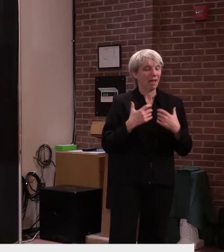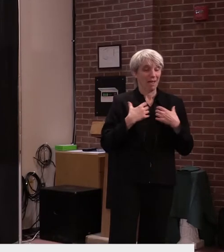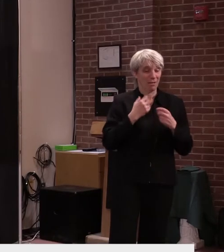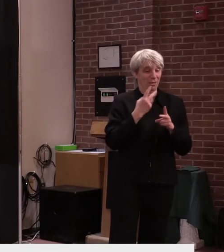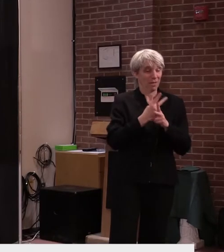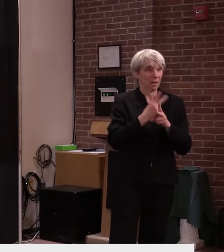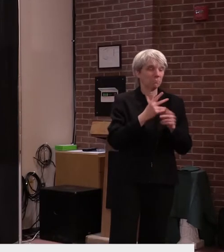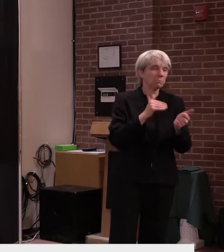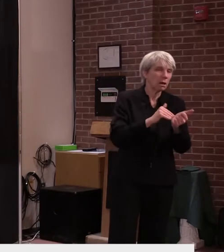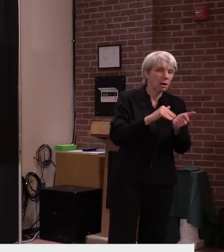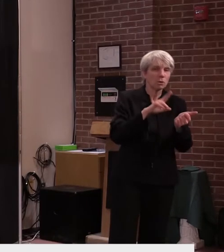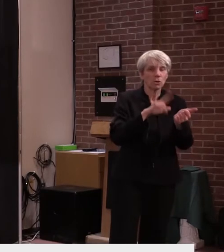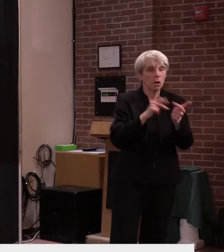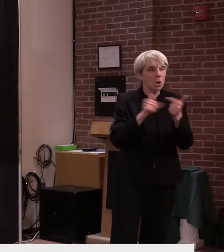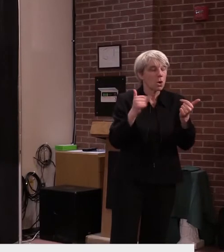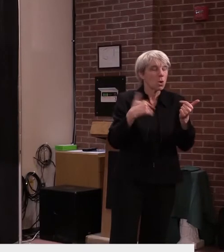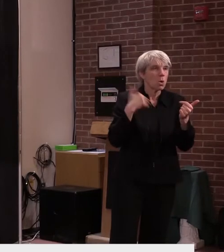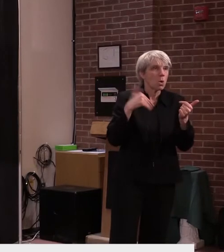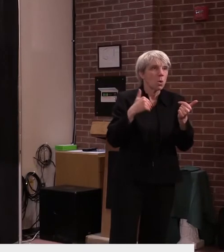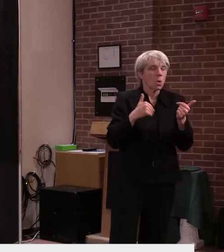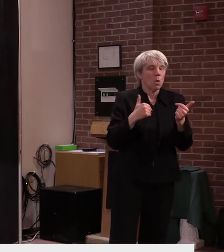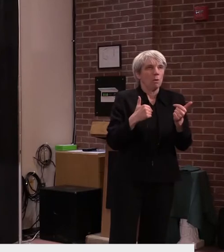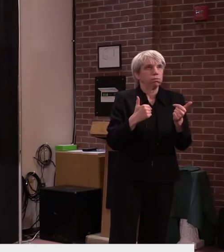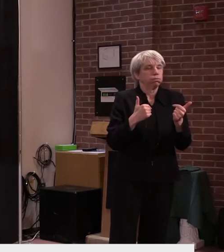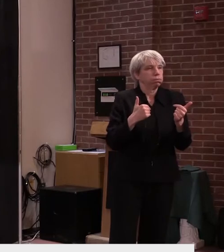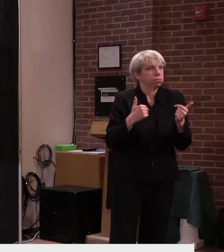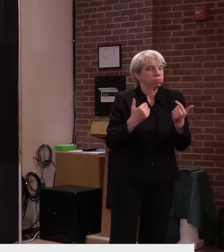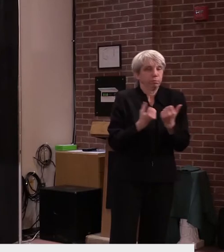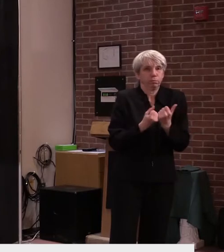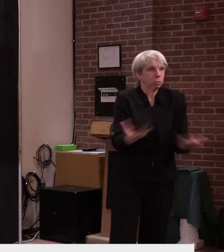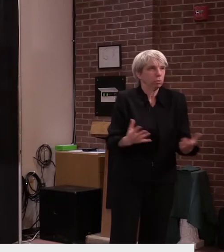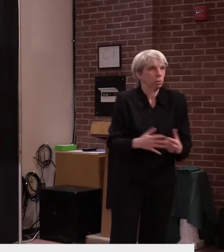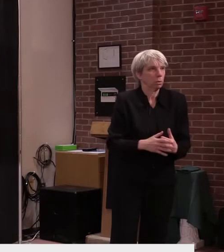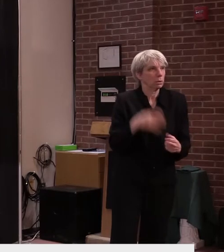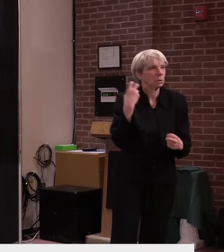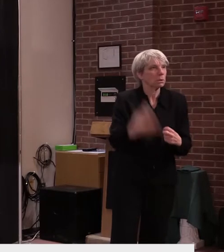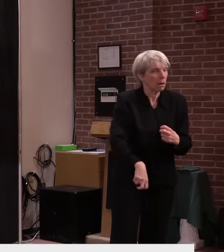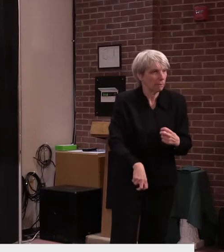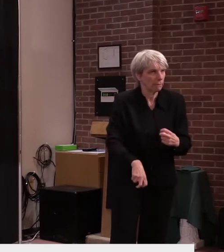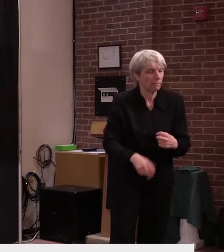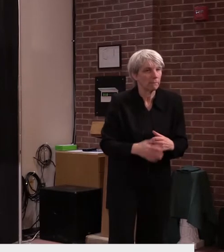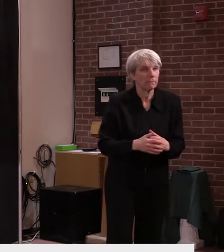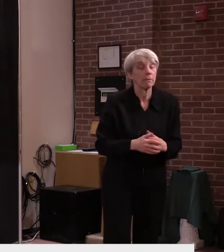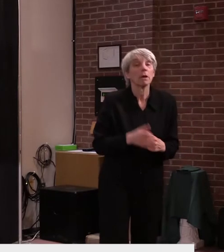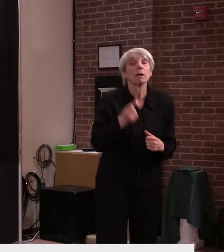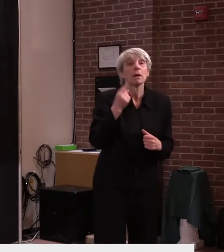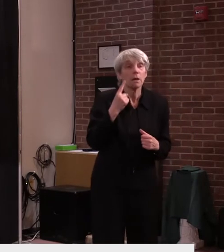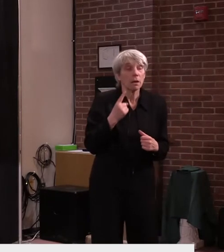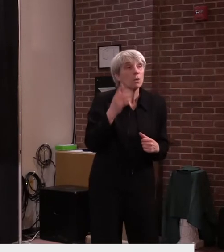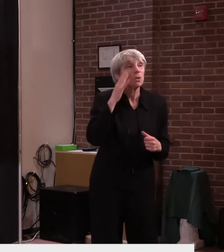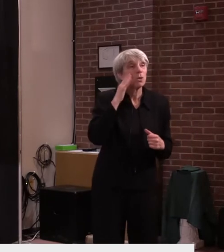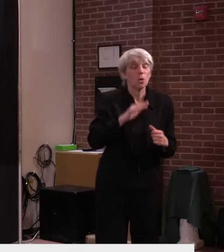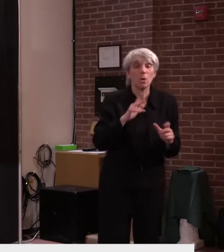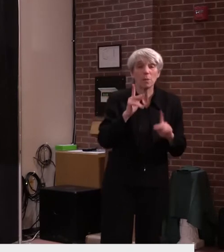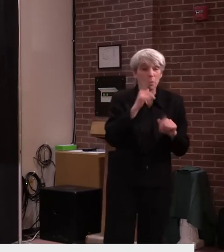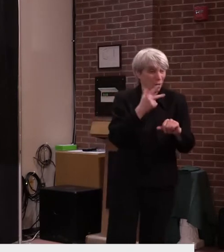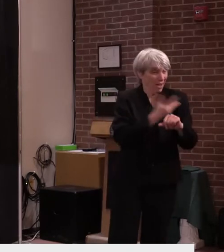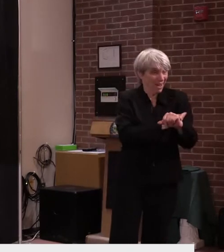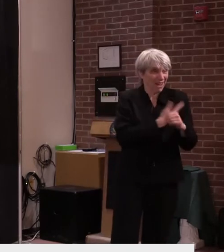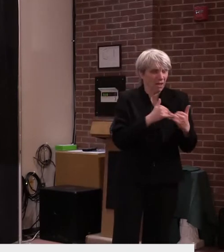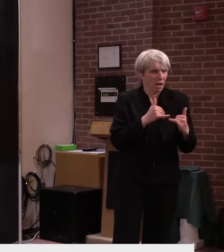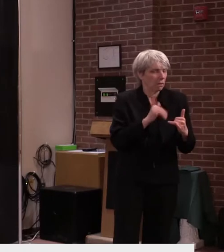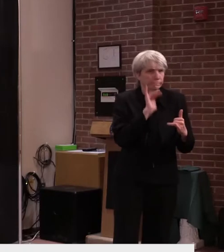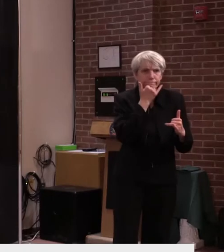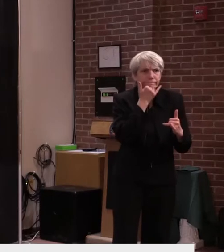protect themselves with vaccination. Despite more vaccinated folks getting infected and more children getting infected,